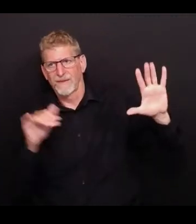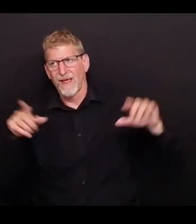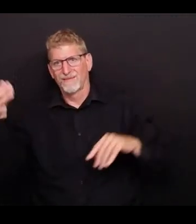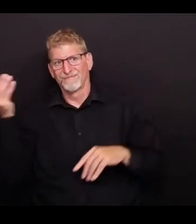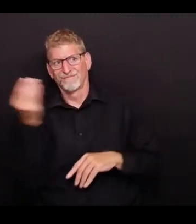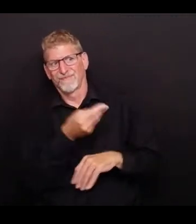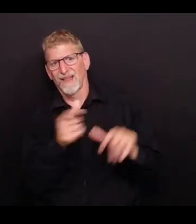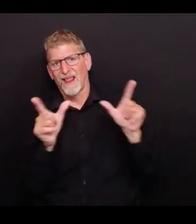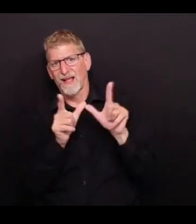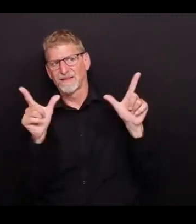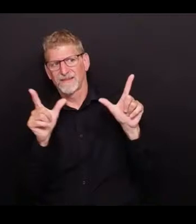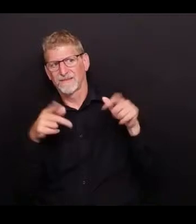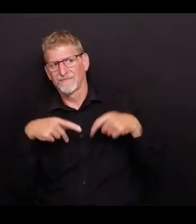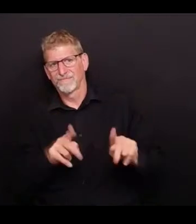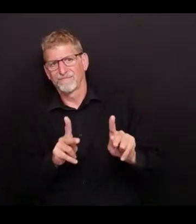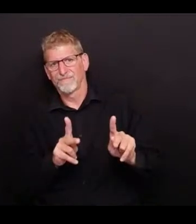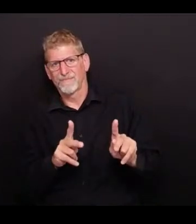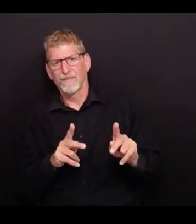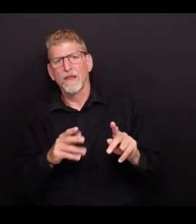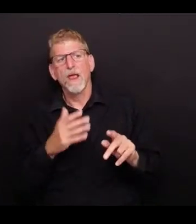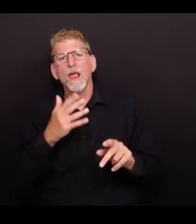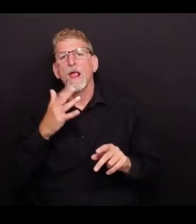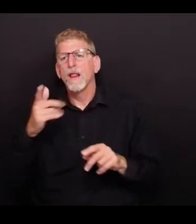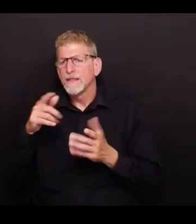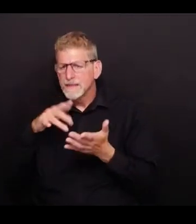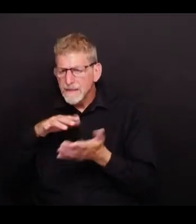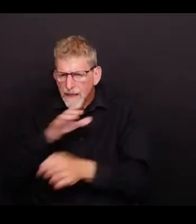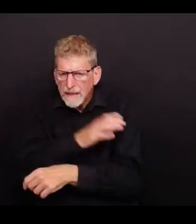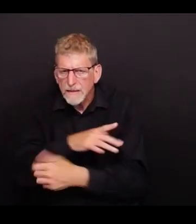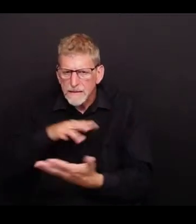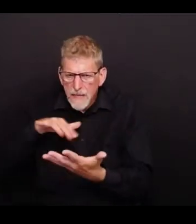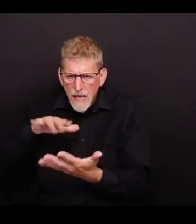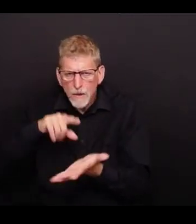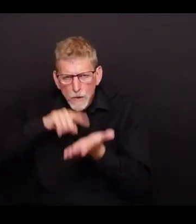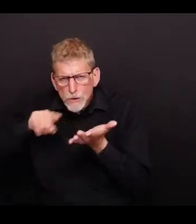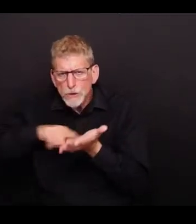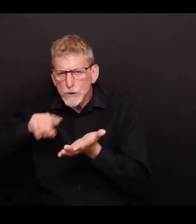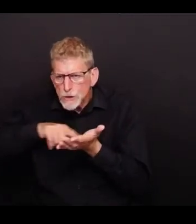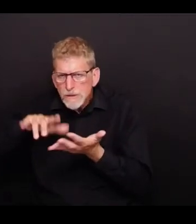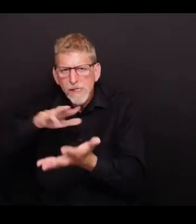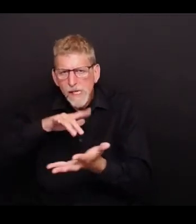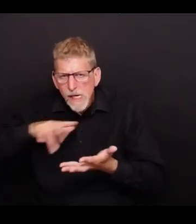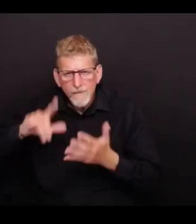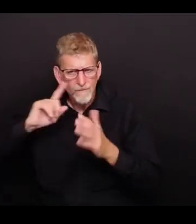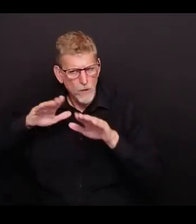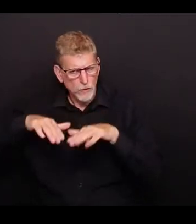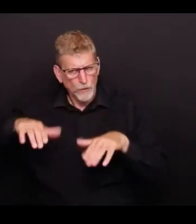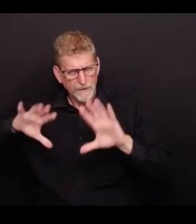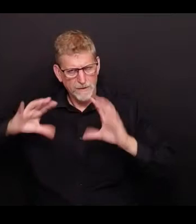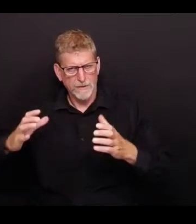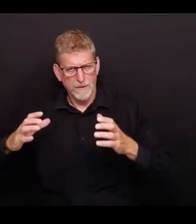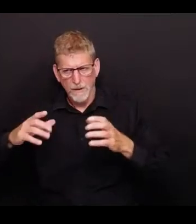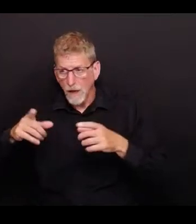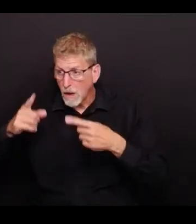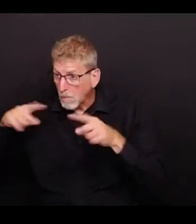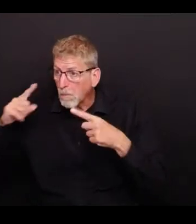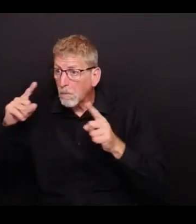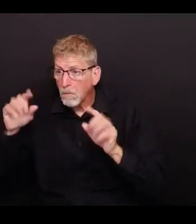adults. And it wasn't until there were specific clinical trials evaluating the effectiveness in